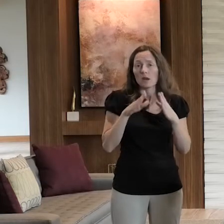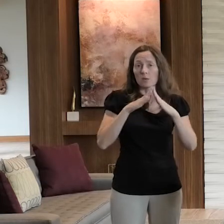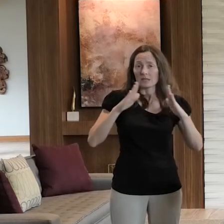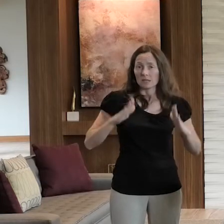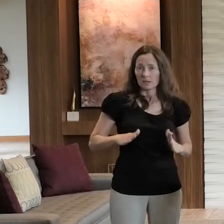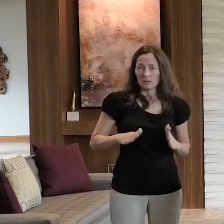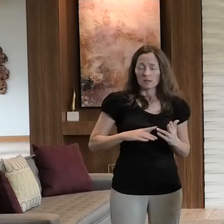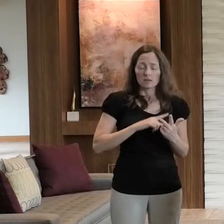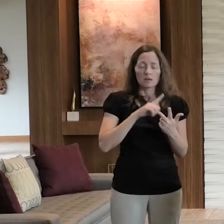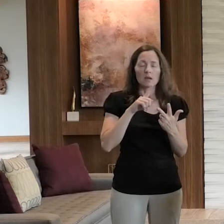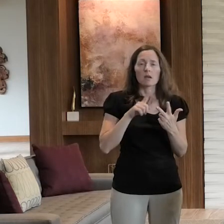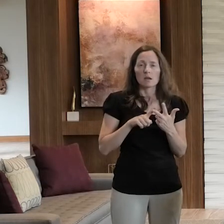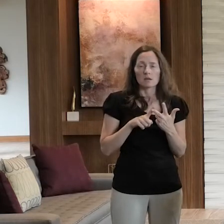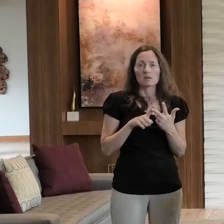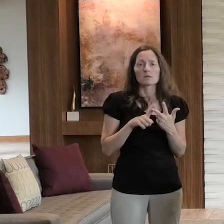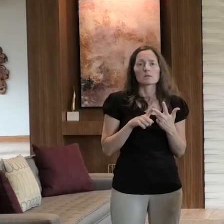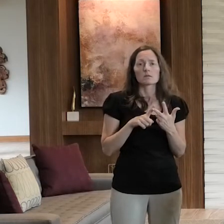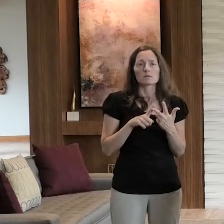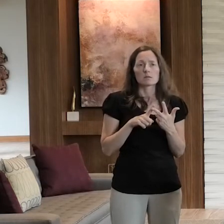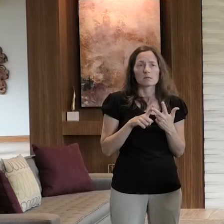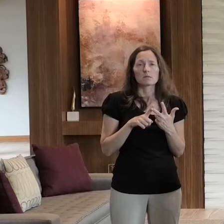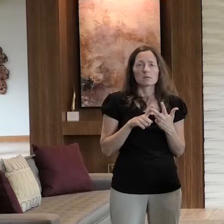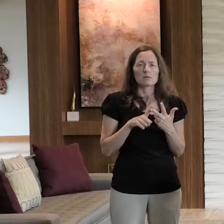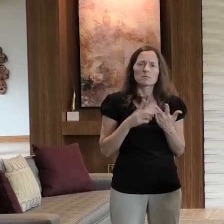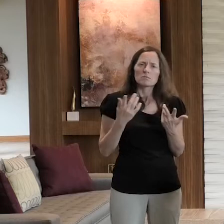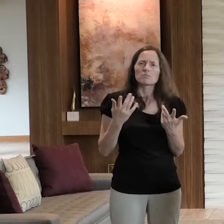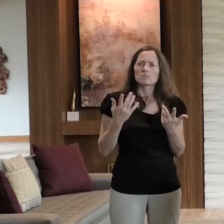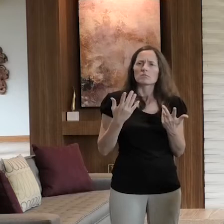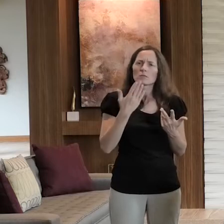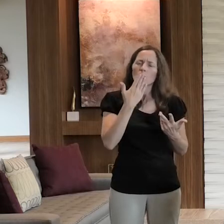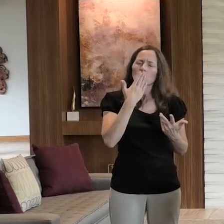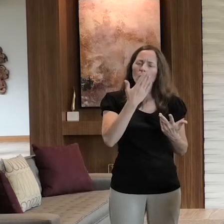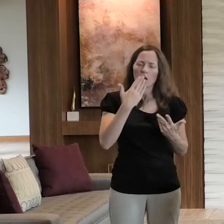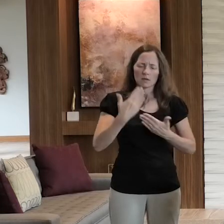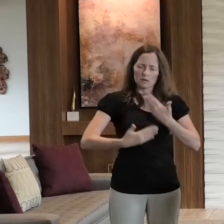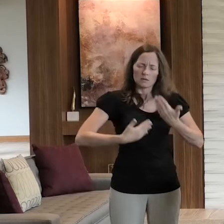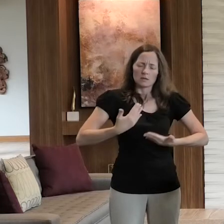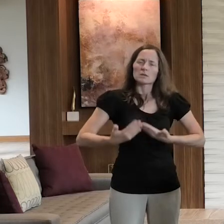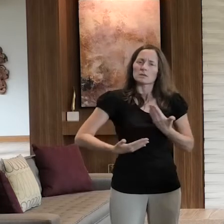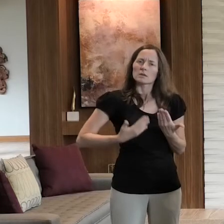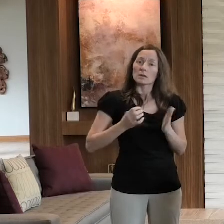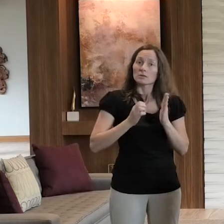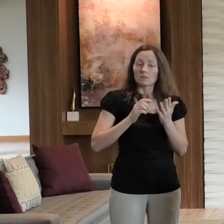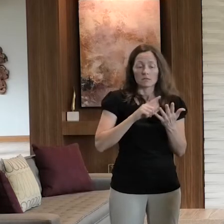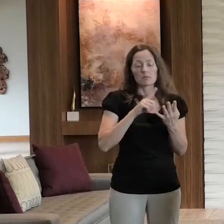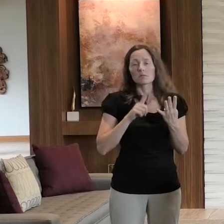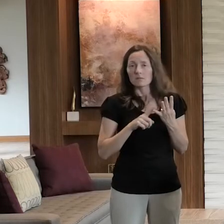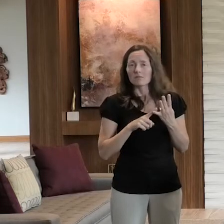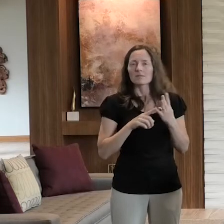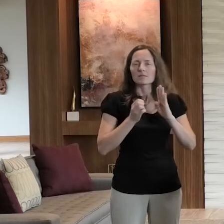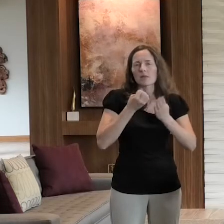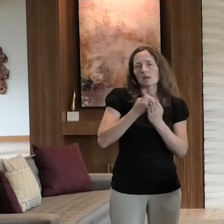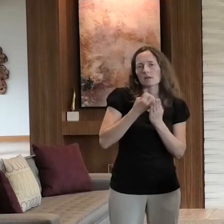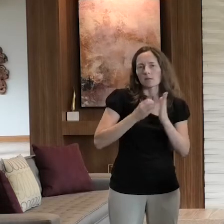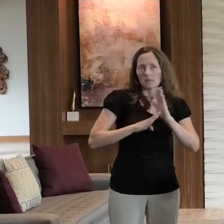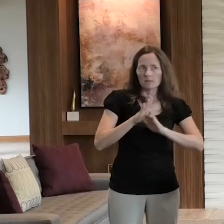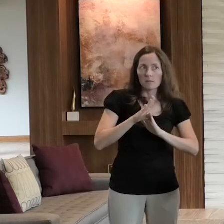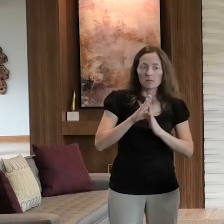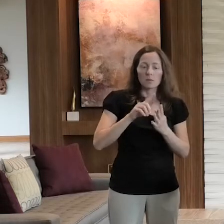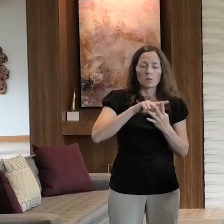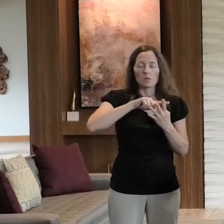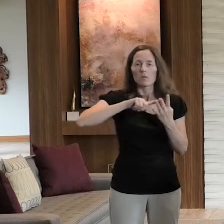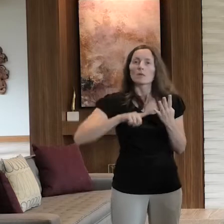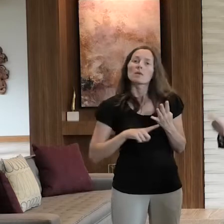housing, and wellness and economic development. And so being able to all come